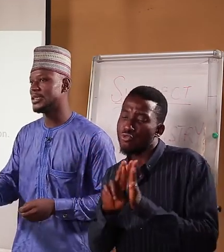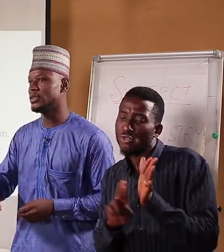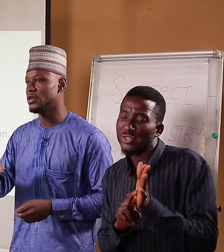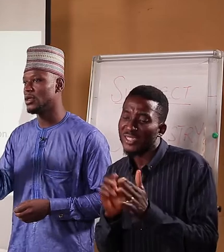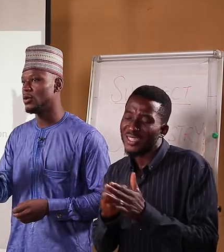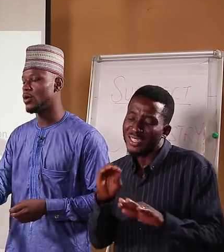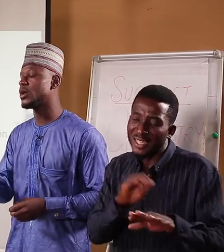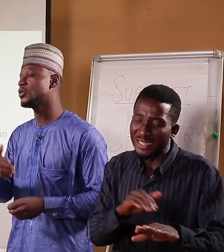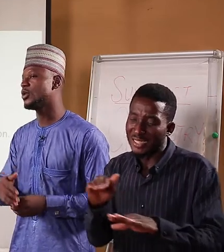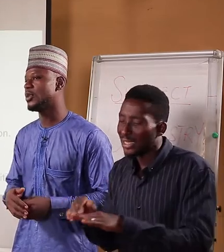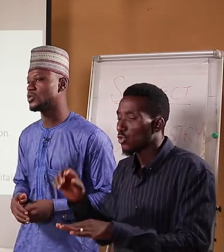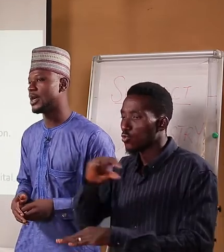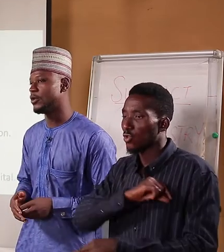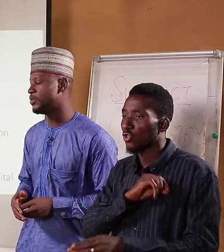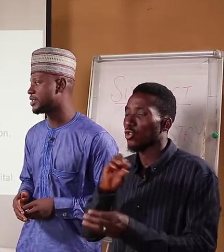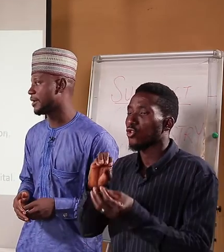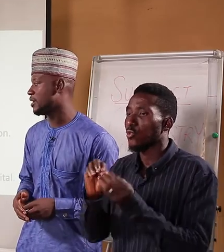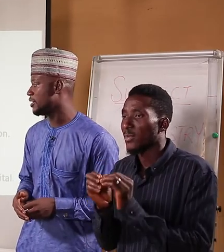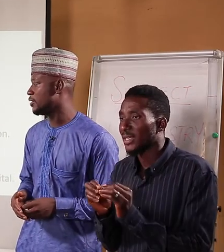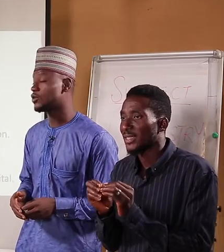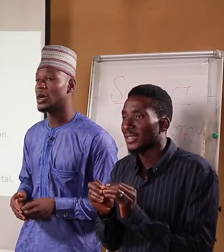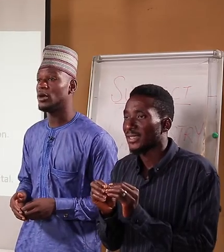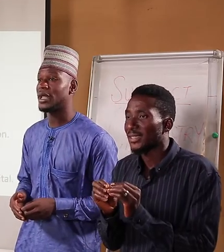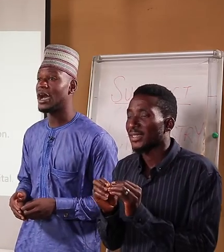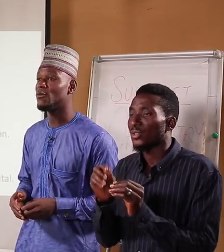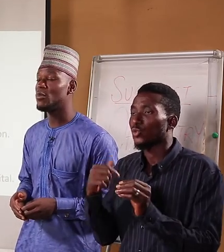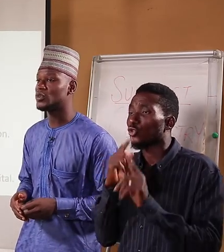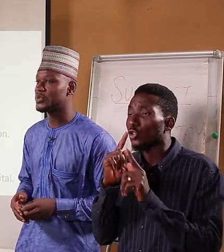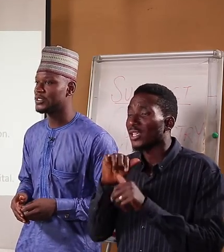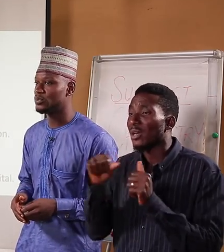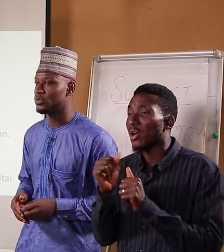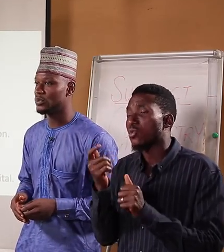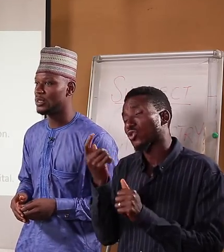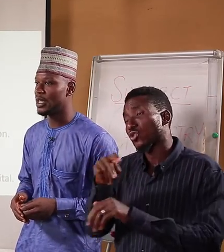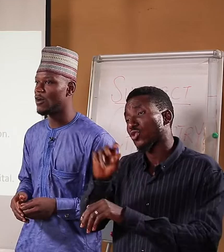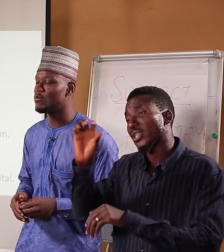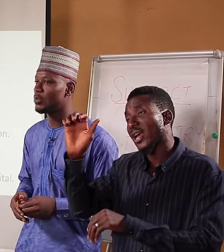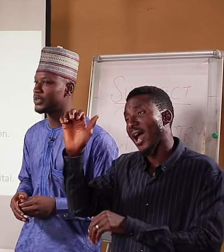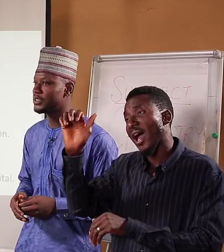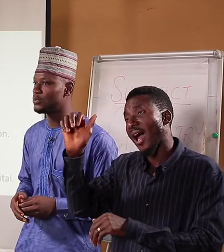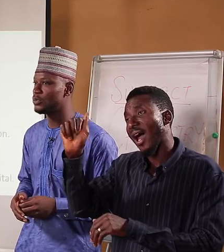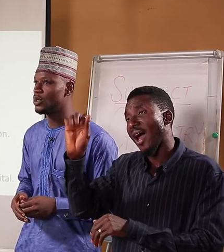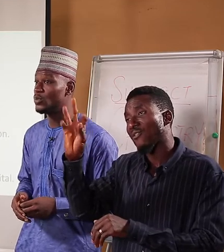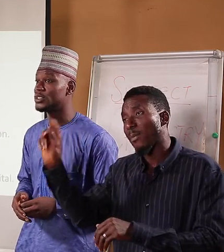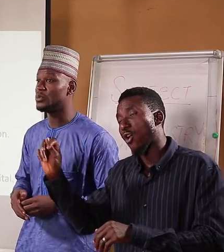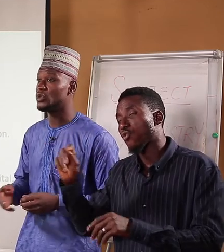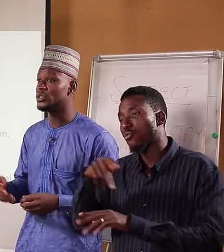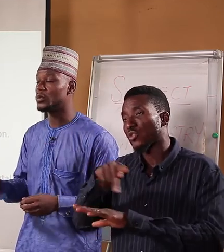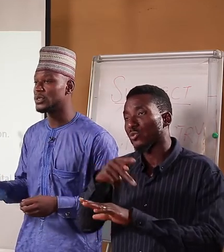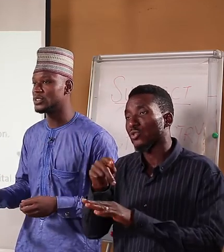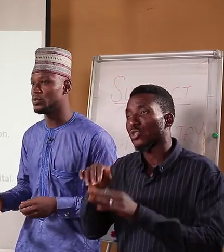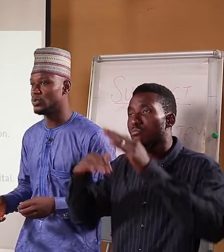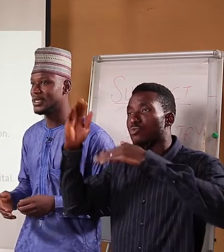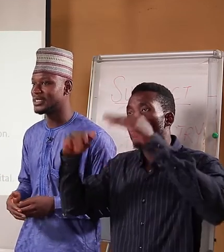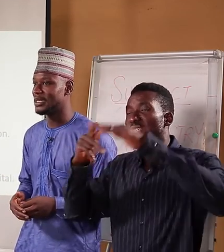in assigning quantum numbers to an orbital. Then he talked about the Aufbau's principle. The Aufbau principle, which is the building